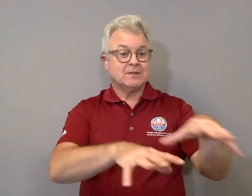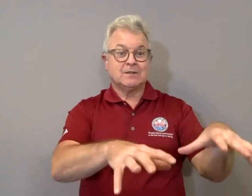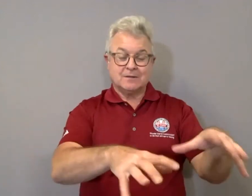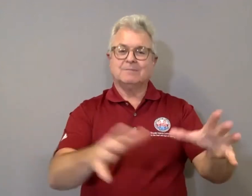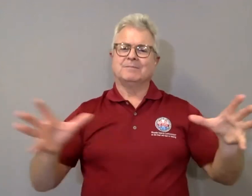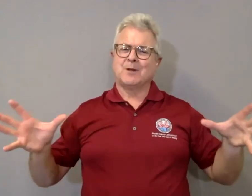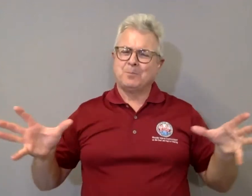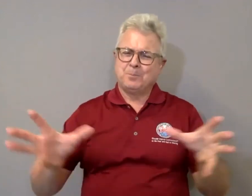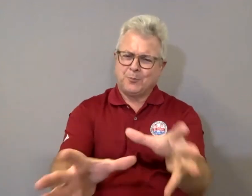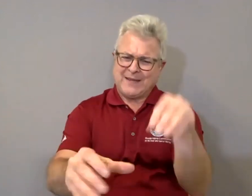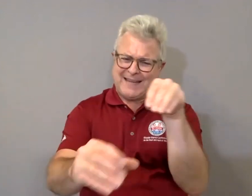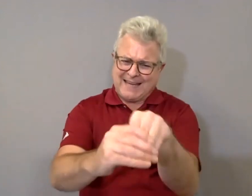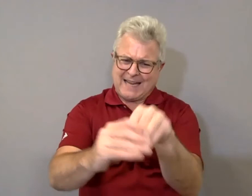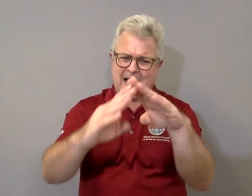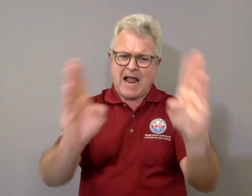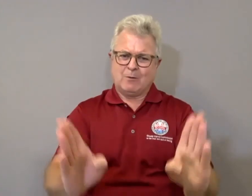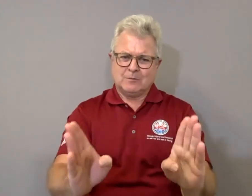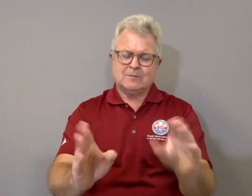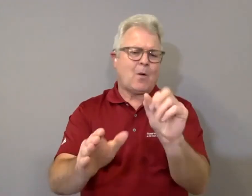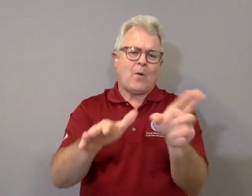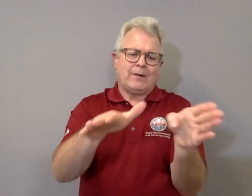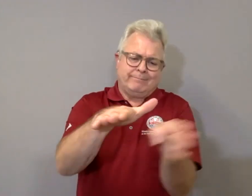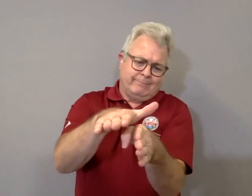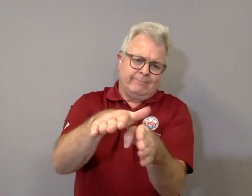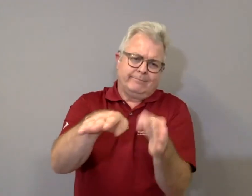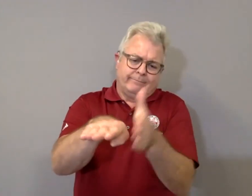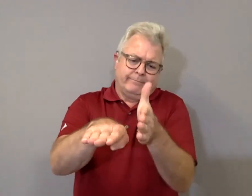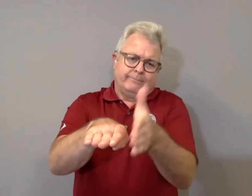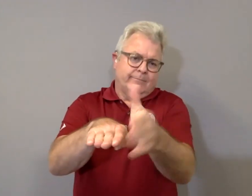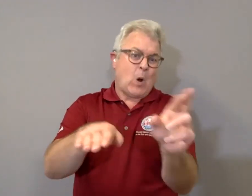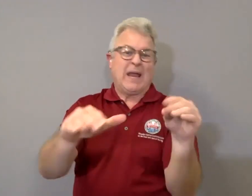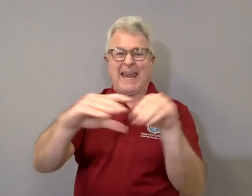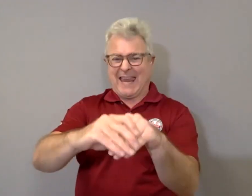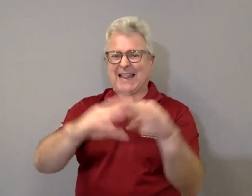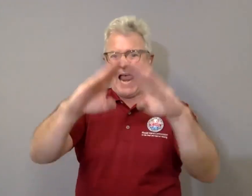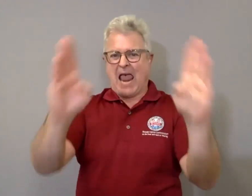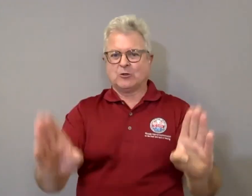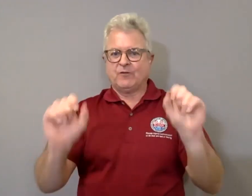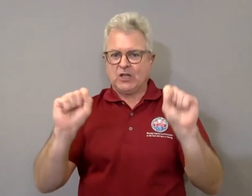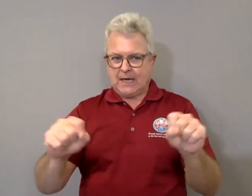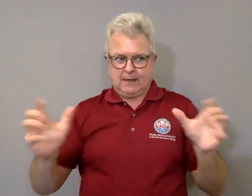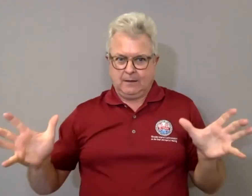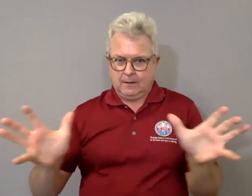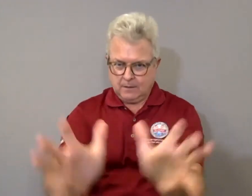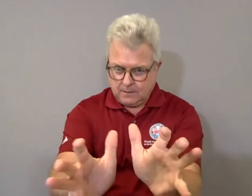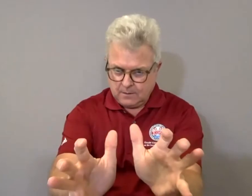a barbecue, all of those, you want to bring them in the house or in a secure area, if